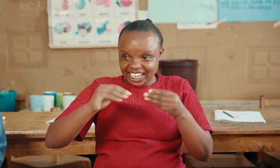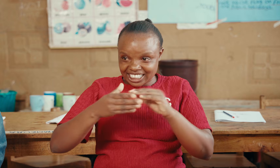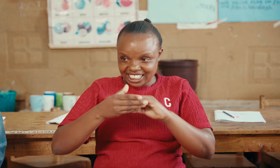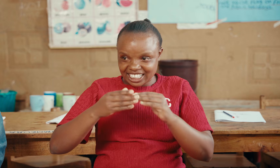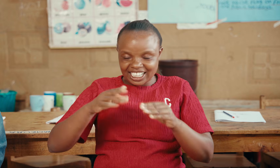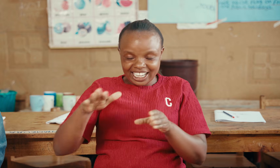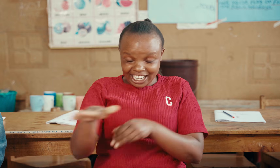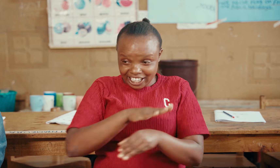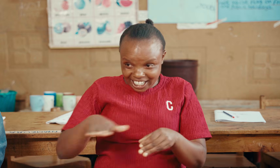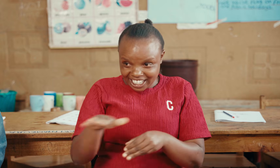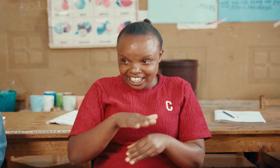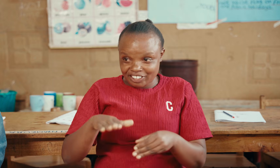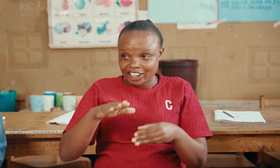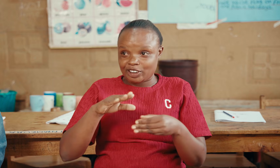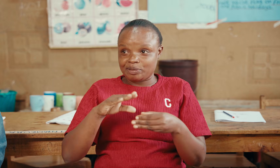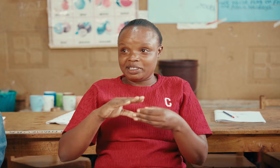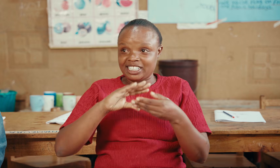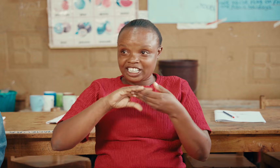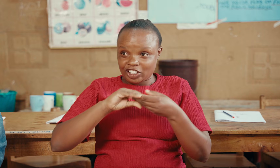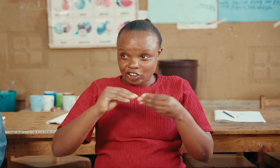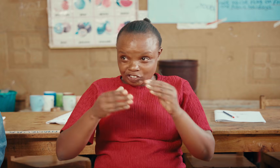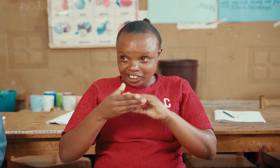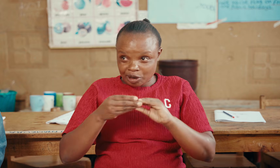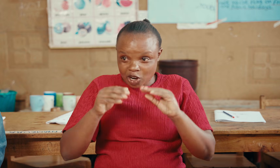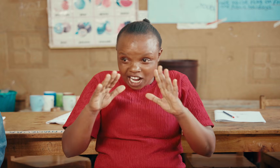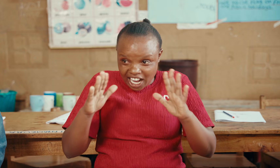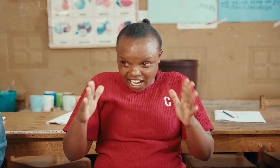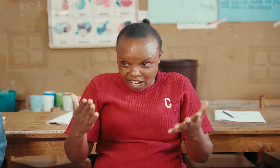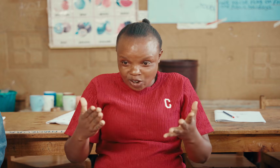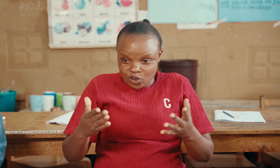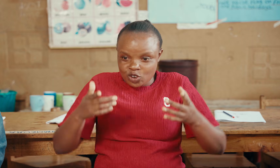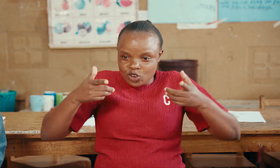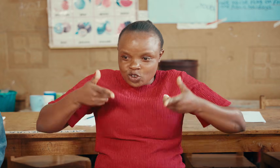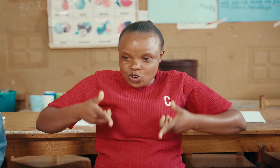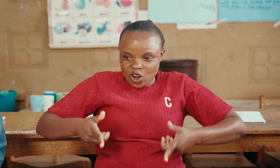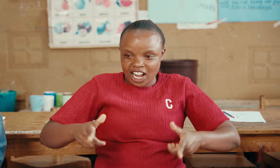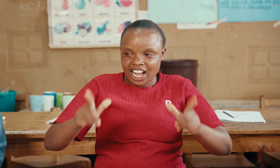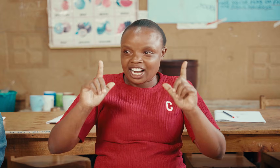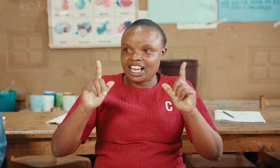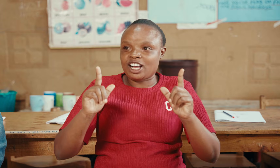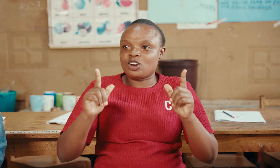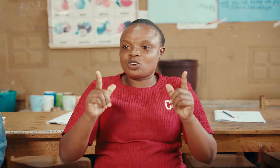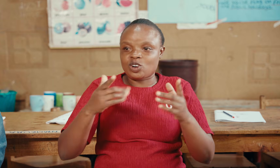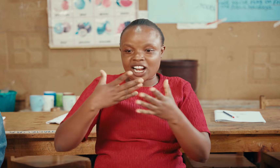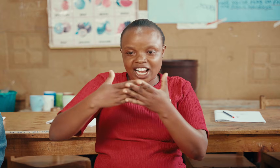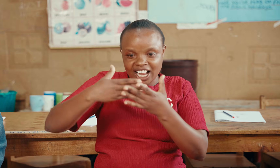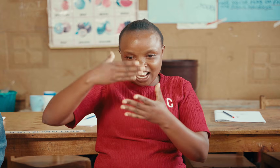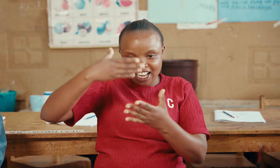also we make and also we create a learning environment that is comfortable for the learners. How? By